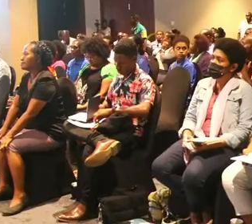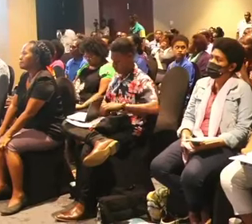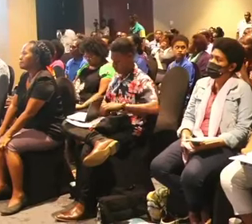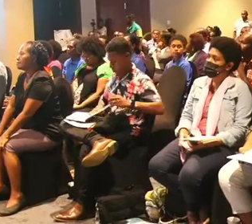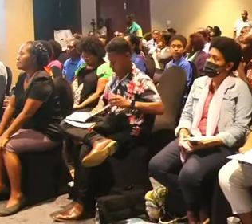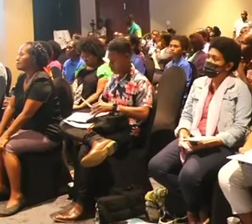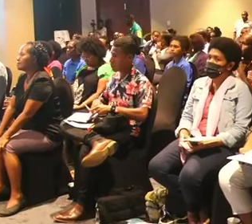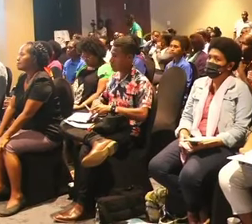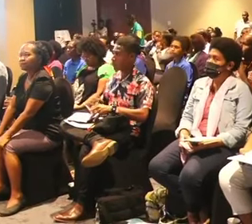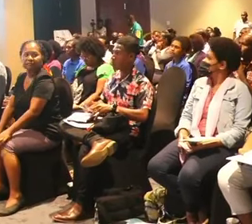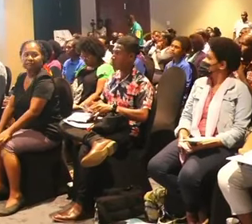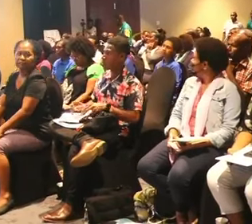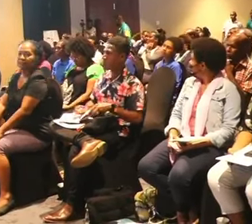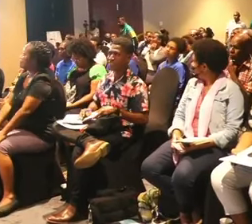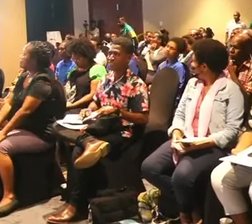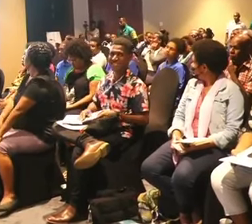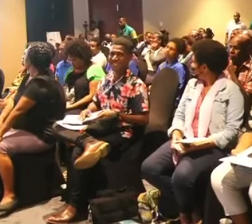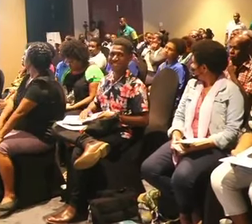Thank you,